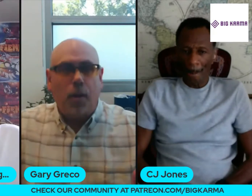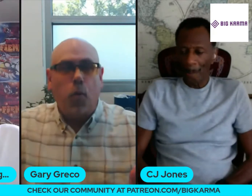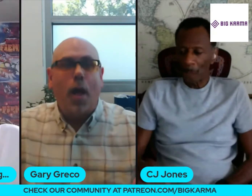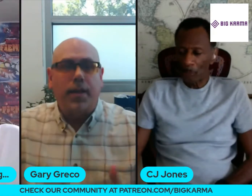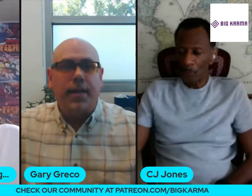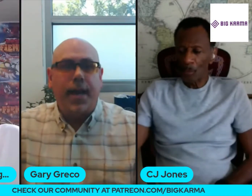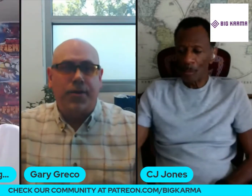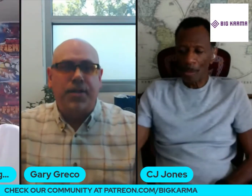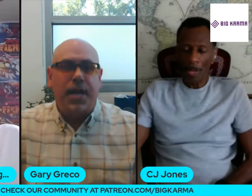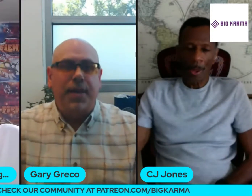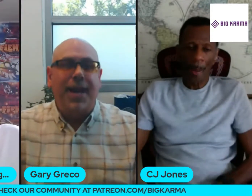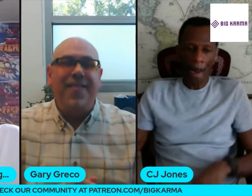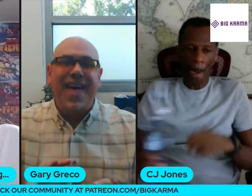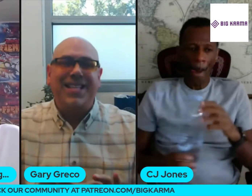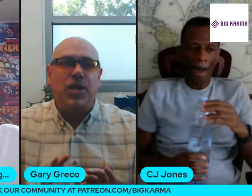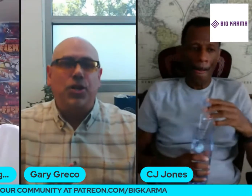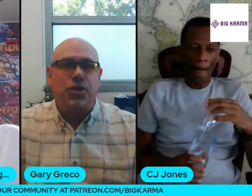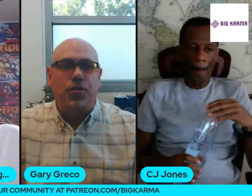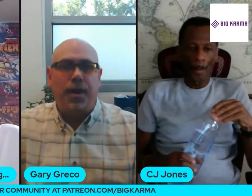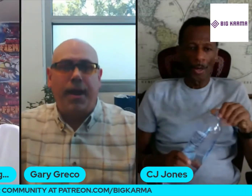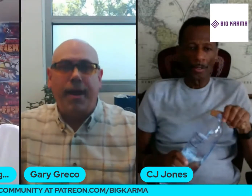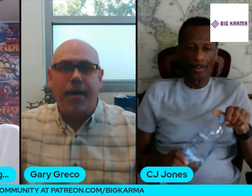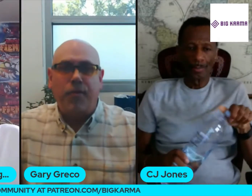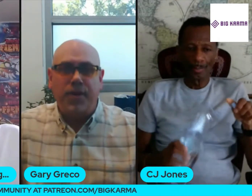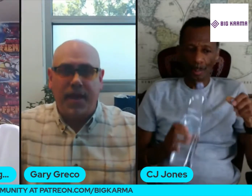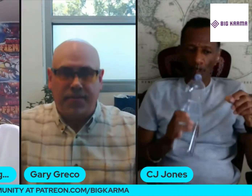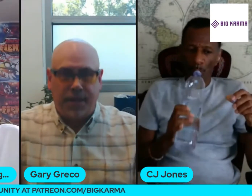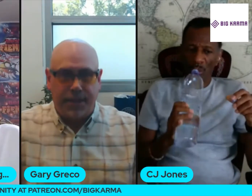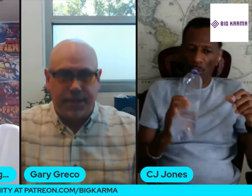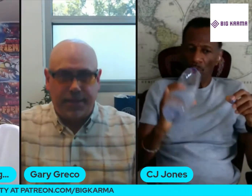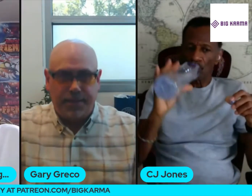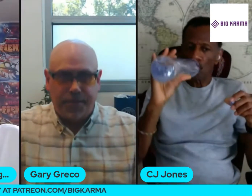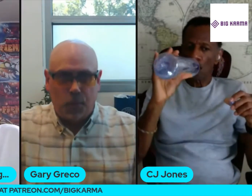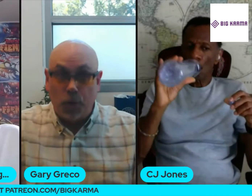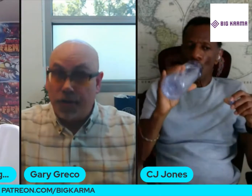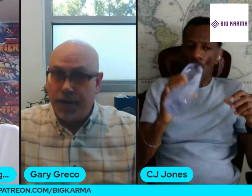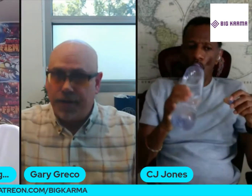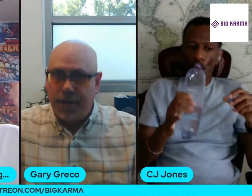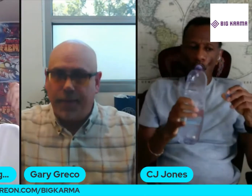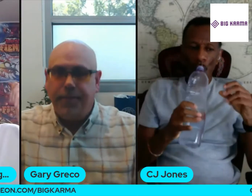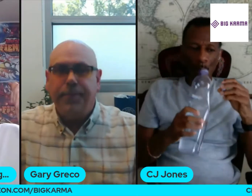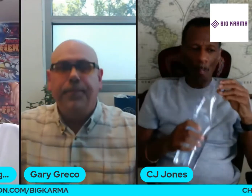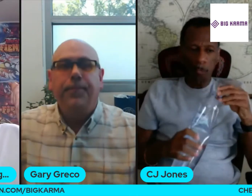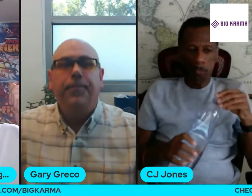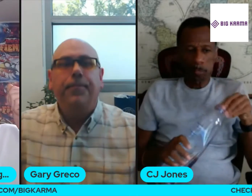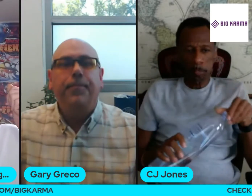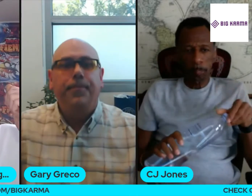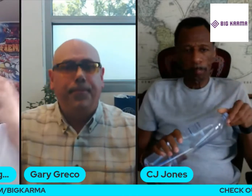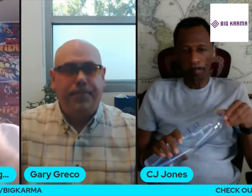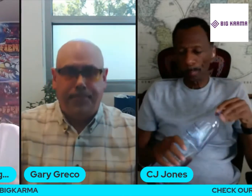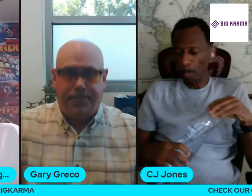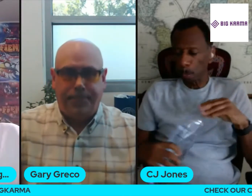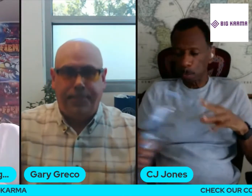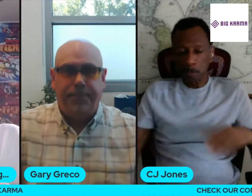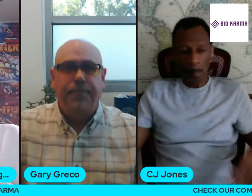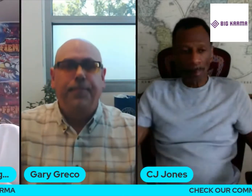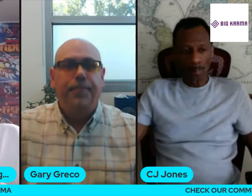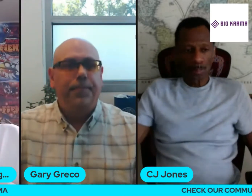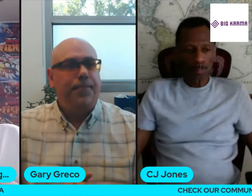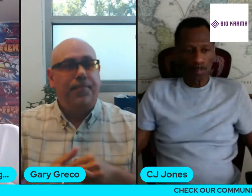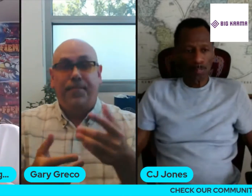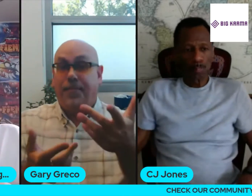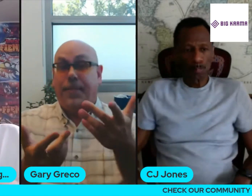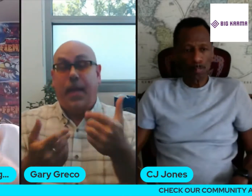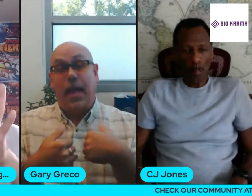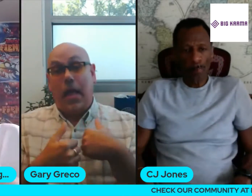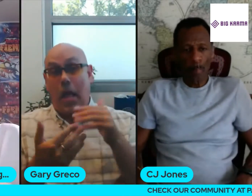for quality entertainment. And that's a concern that I have with Netflix. Will they do that? Let's give them the benefit